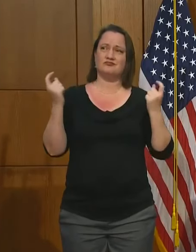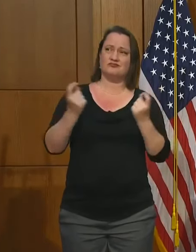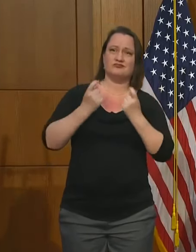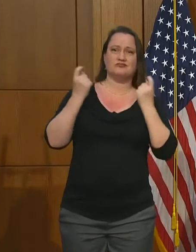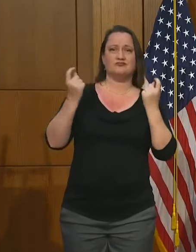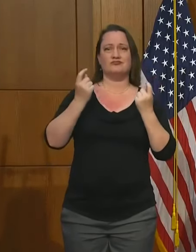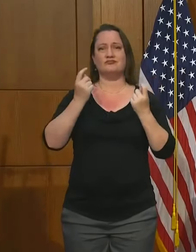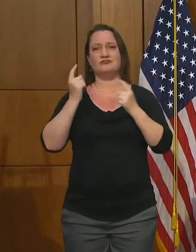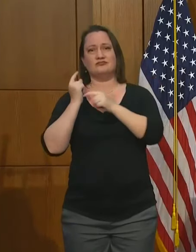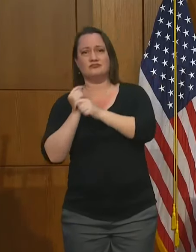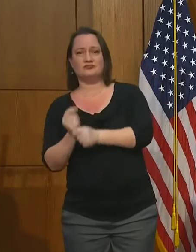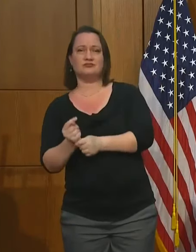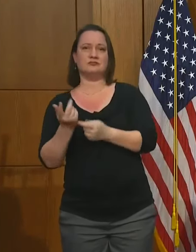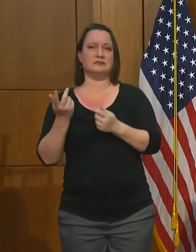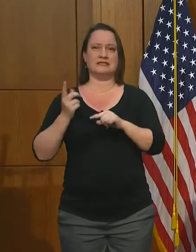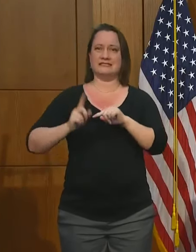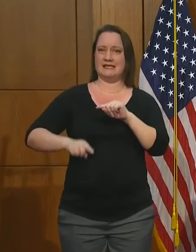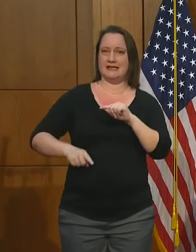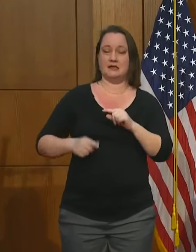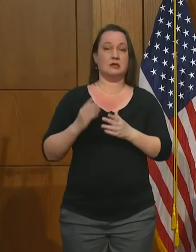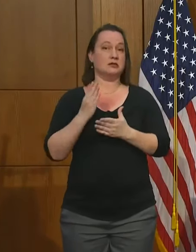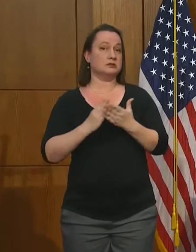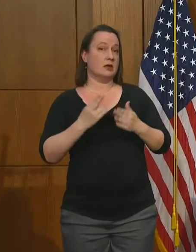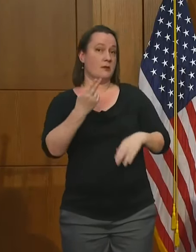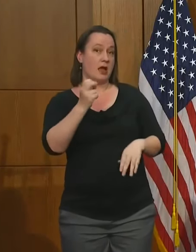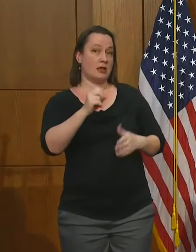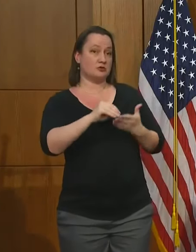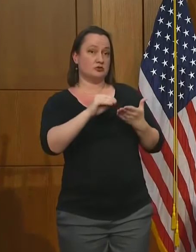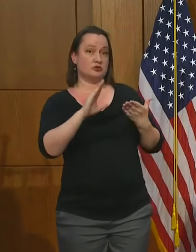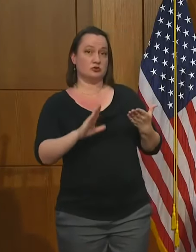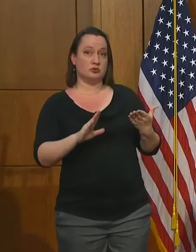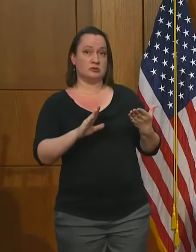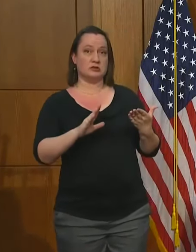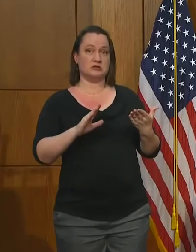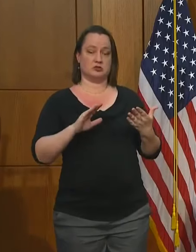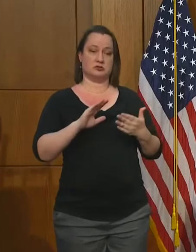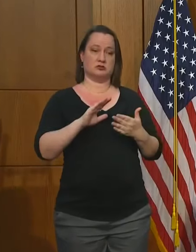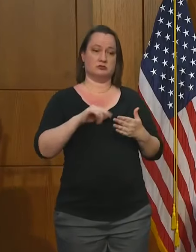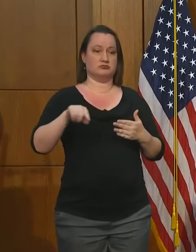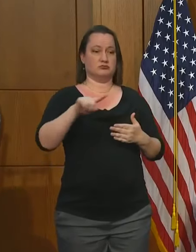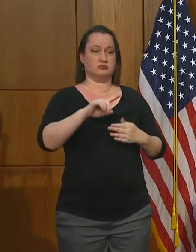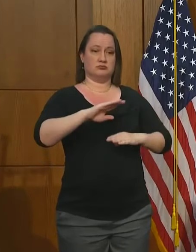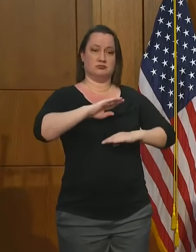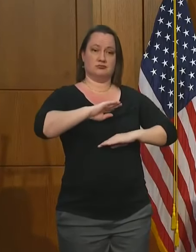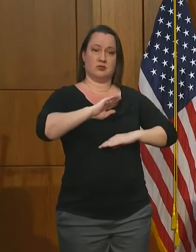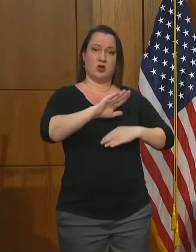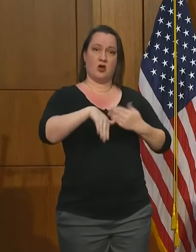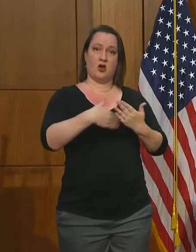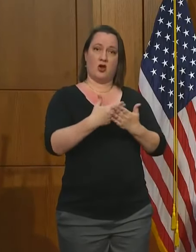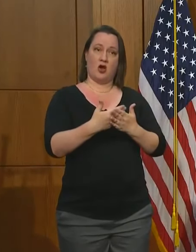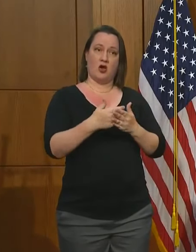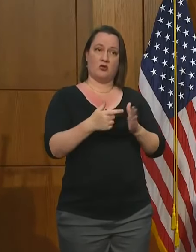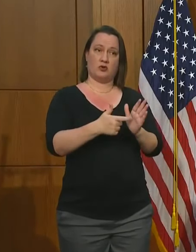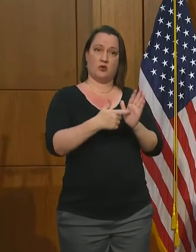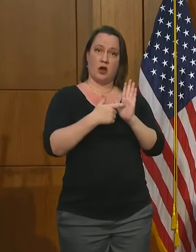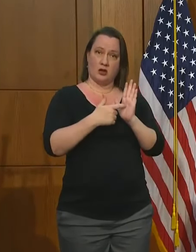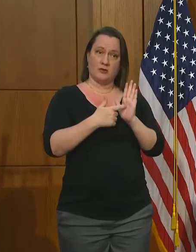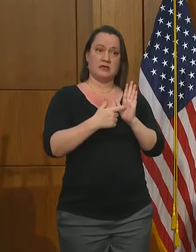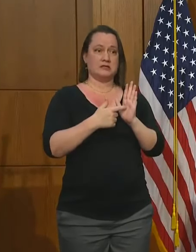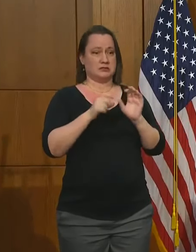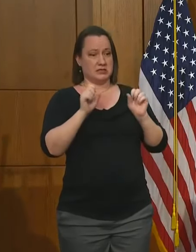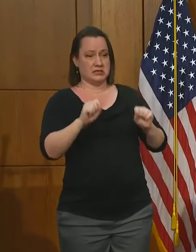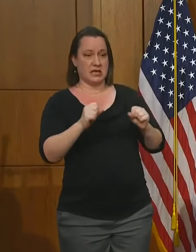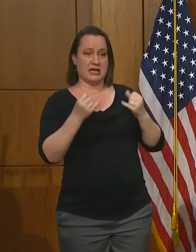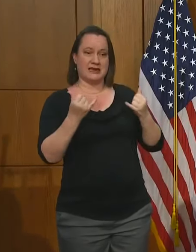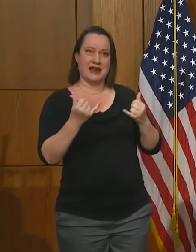are also some high school students who have met all the requirements to obtain their driver's license. and I